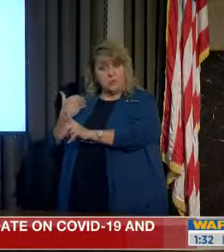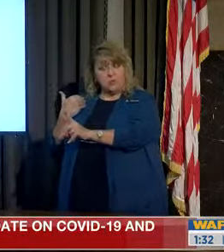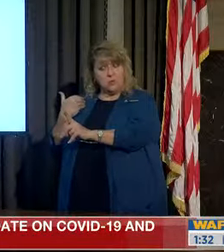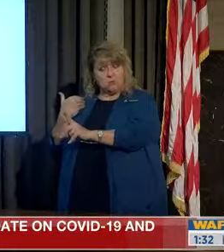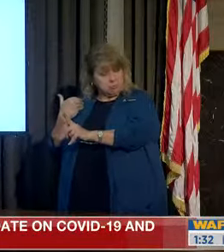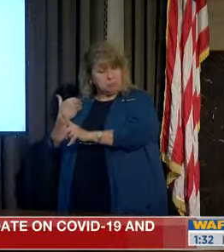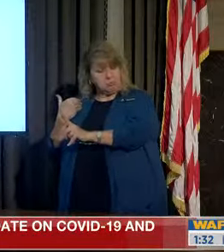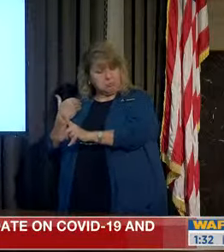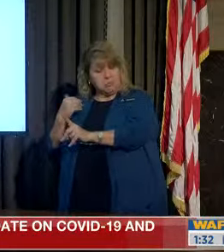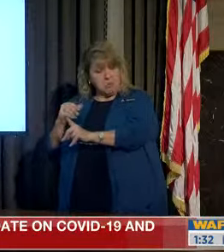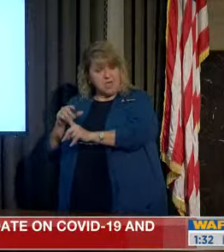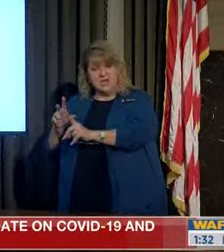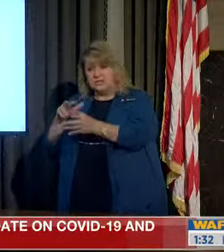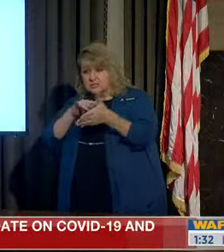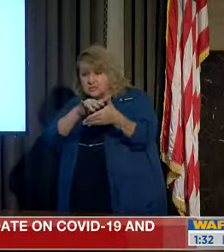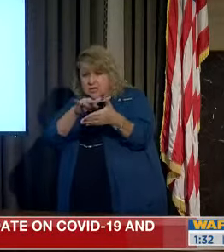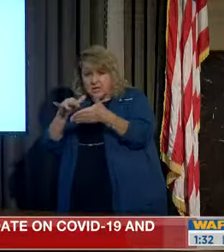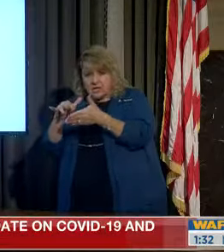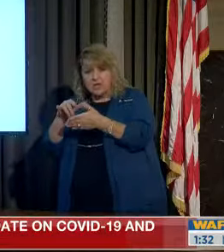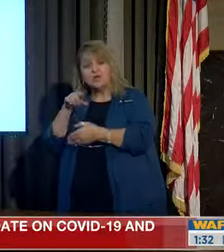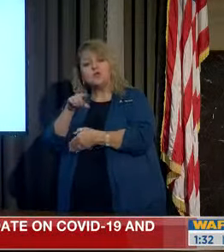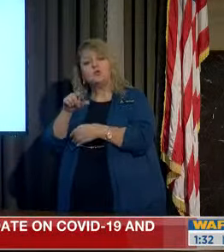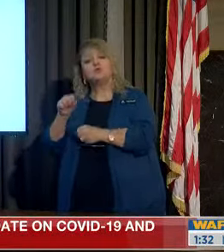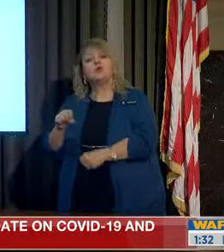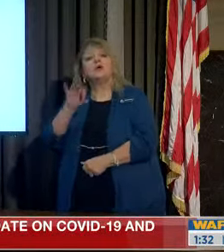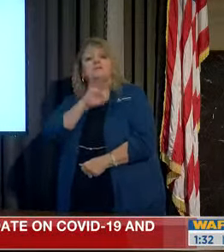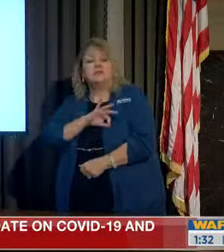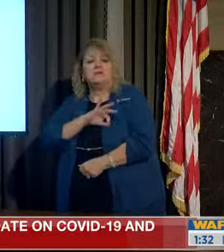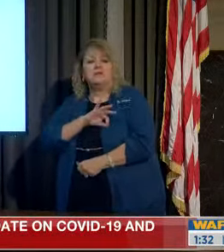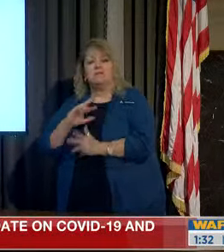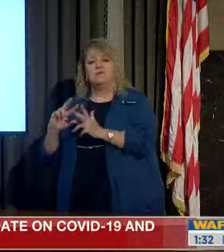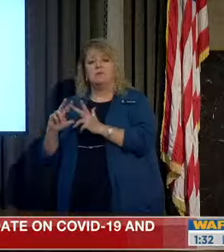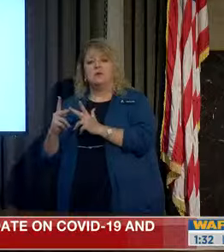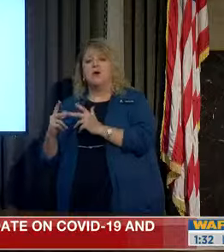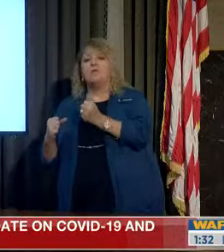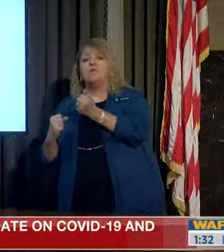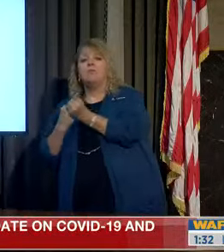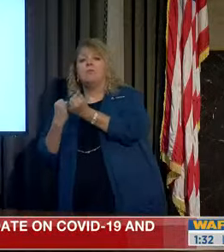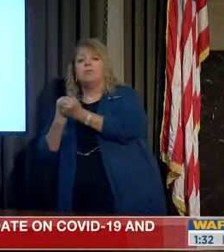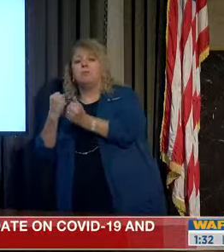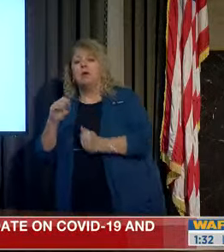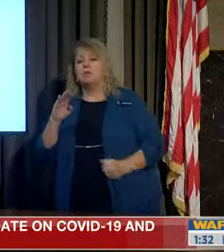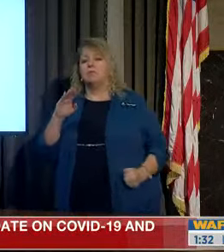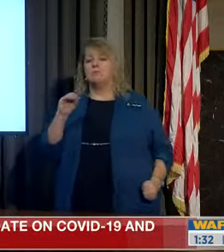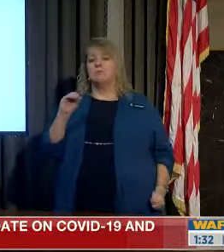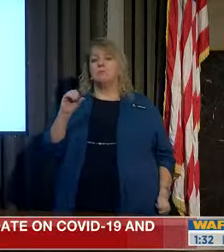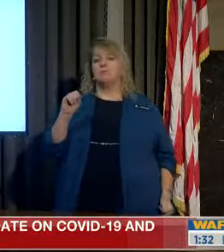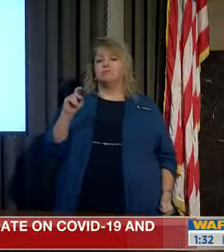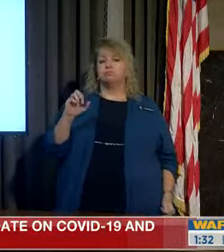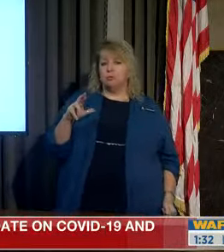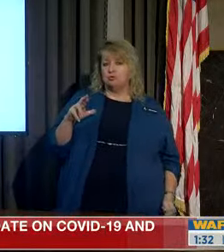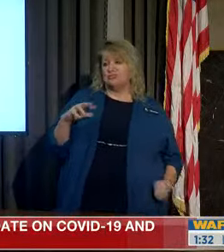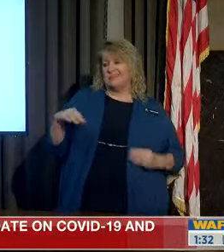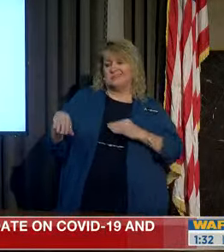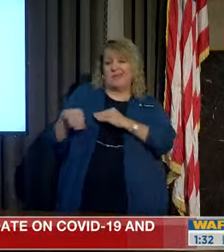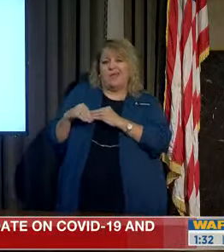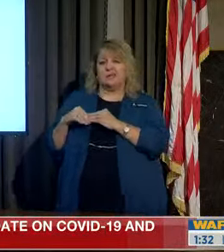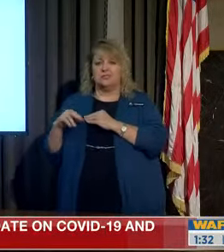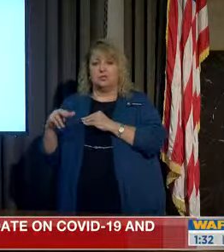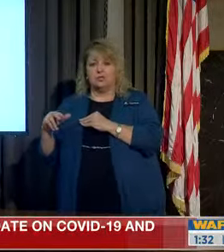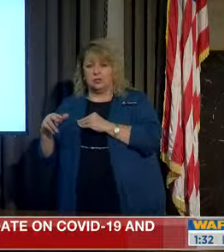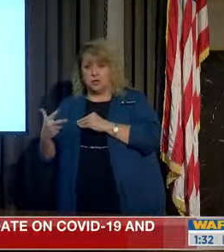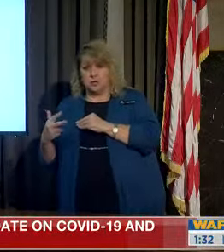might benefit from a booster dose, and you're likely or potentially now eligible for that booster dose. So